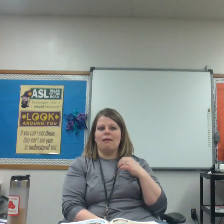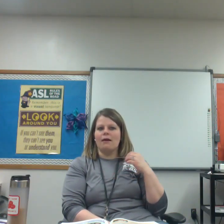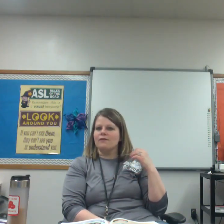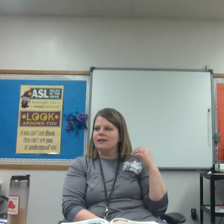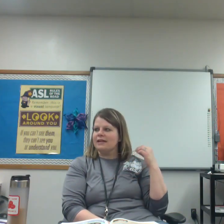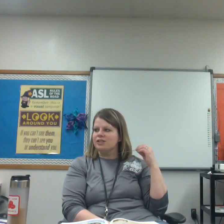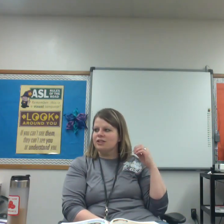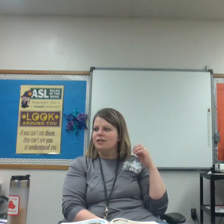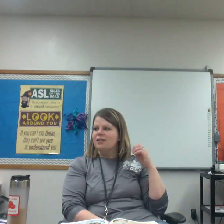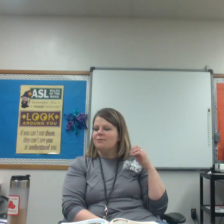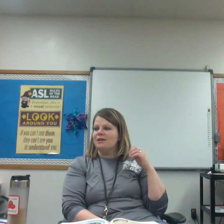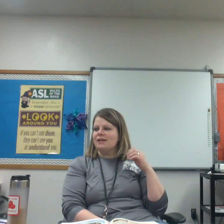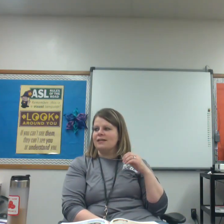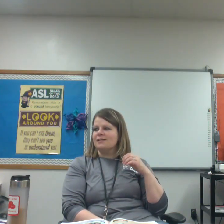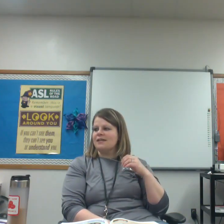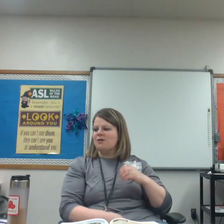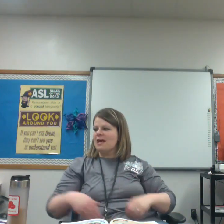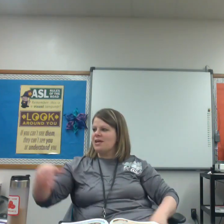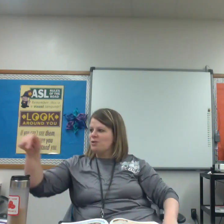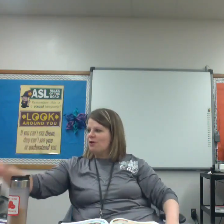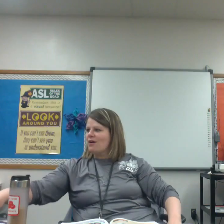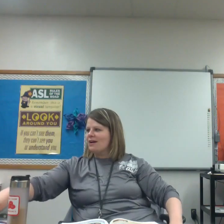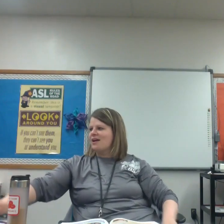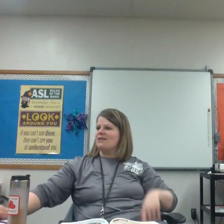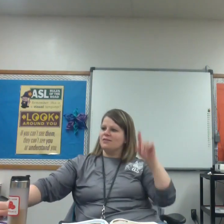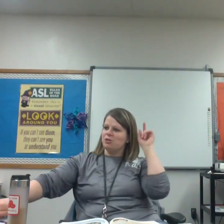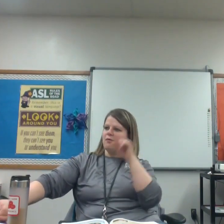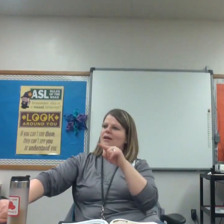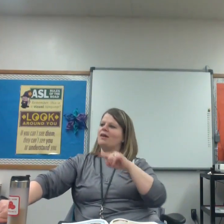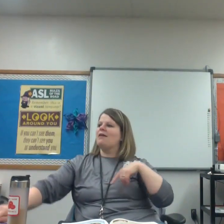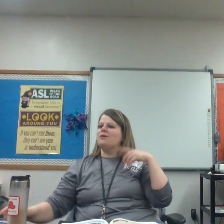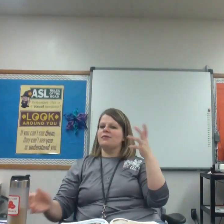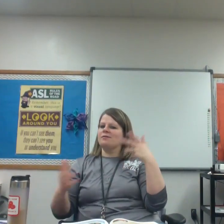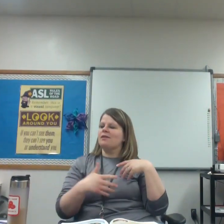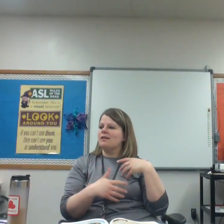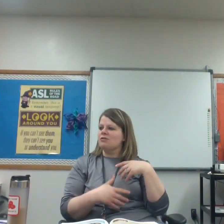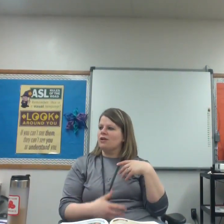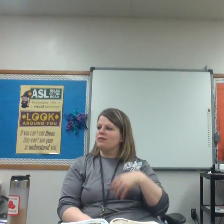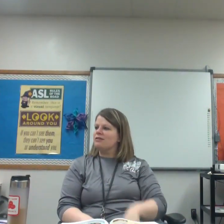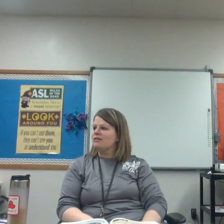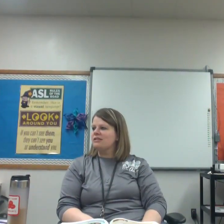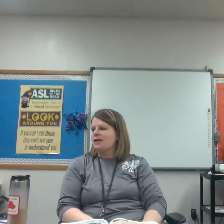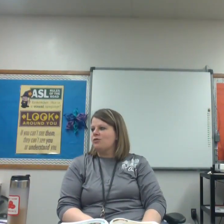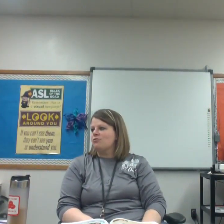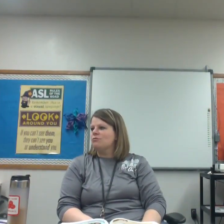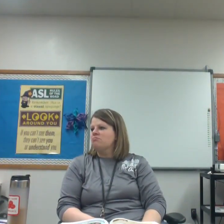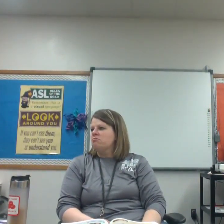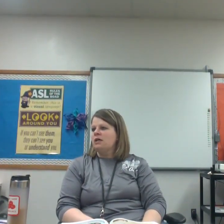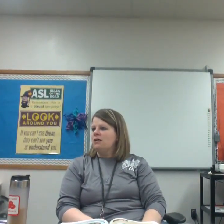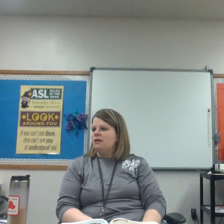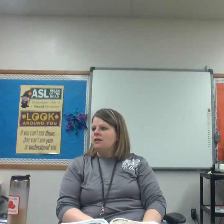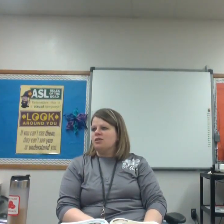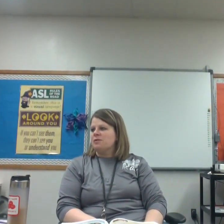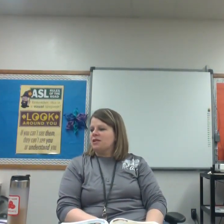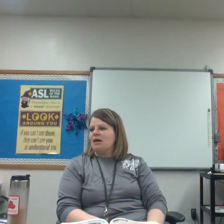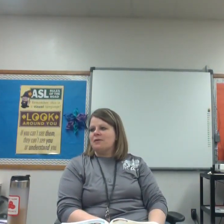out of it last year because I didn't say, okay, you are writing on this and you were writing on that. You saw something that struck your interest and you just picked the topic